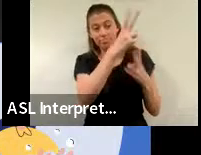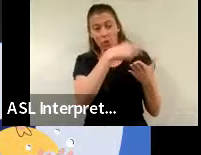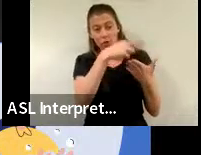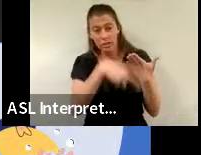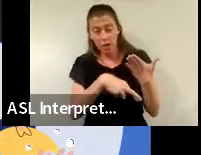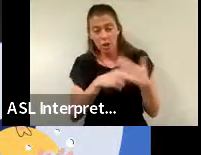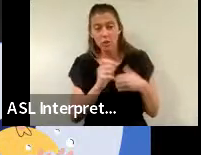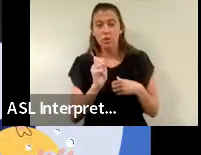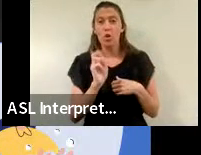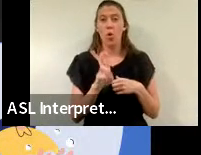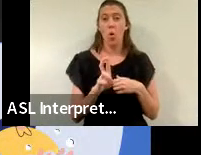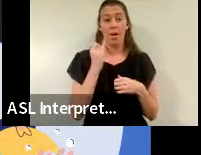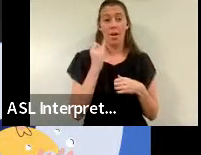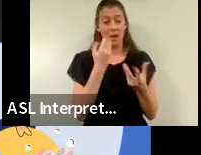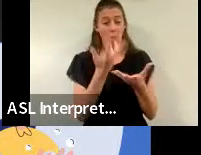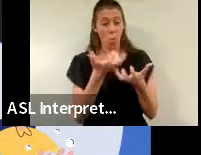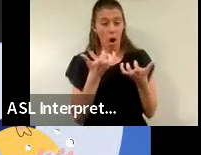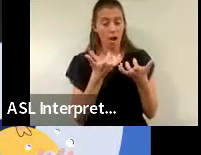there is a